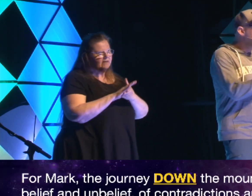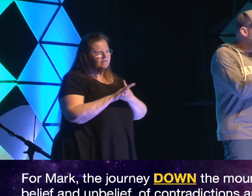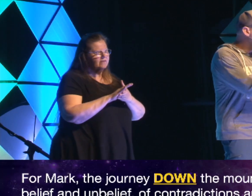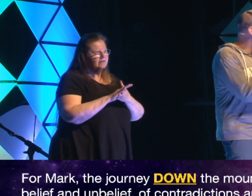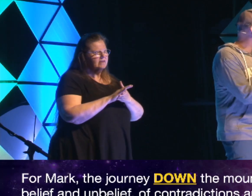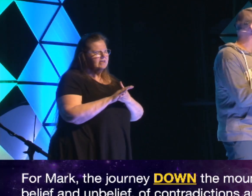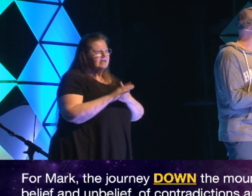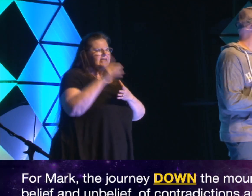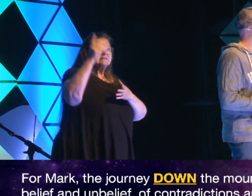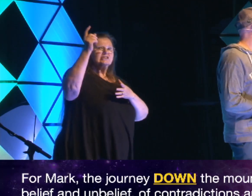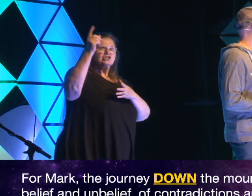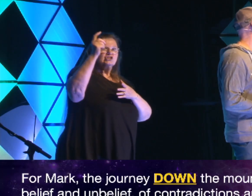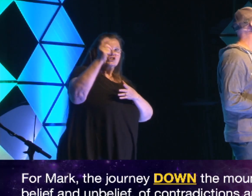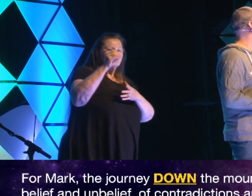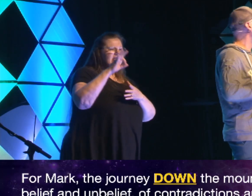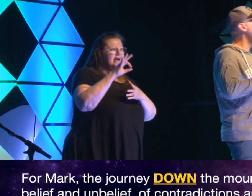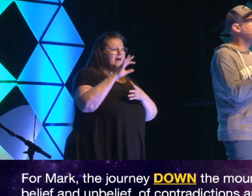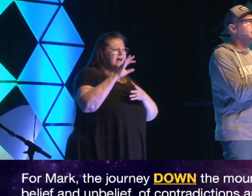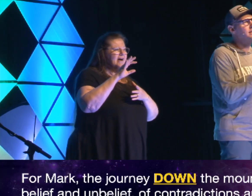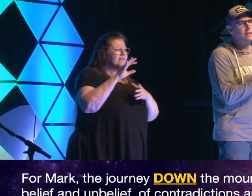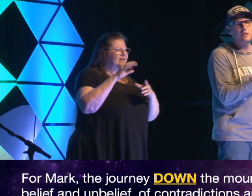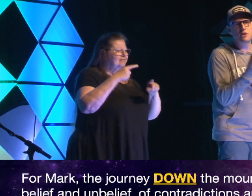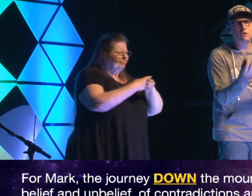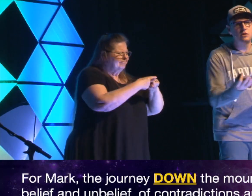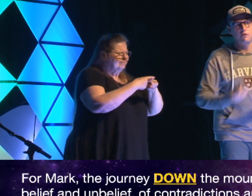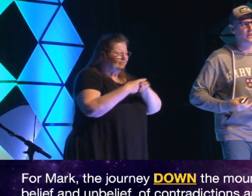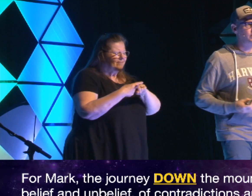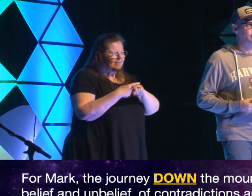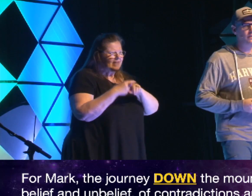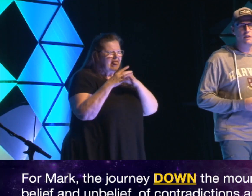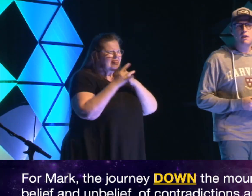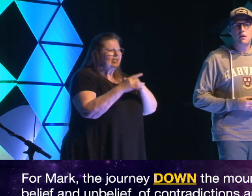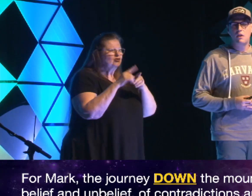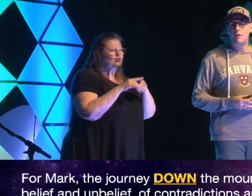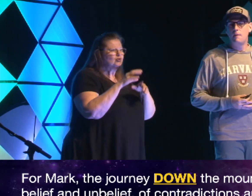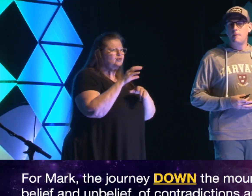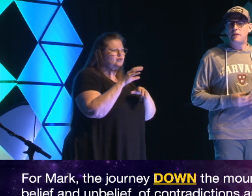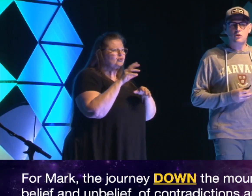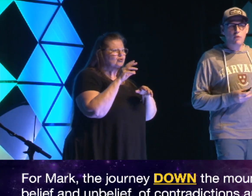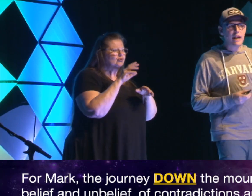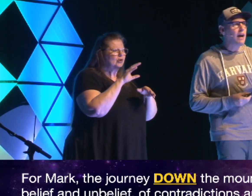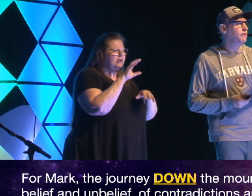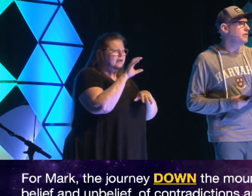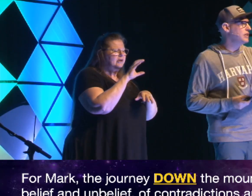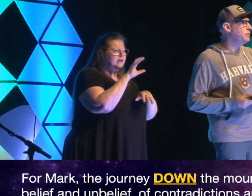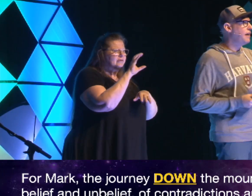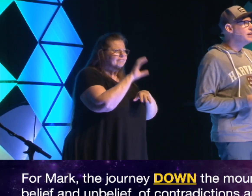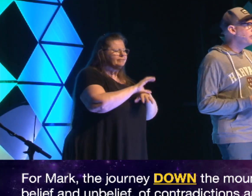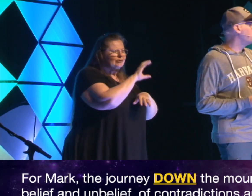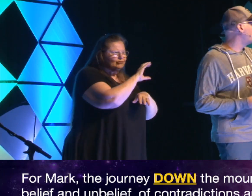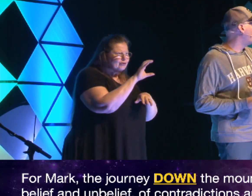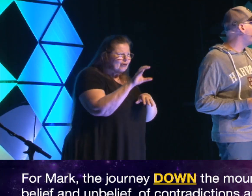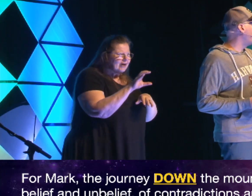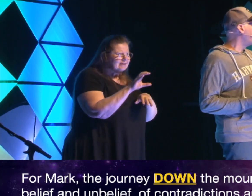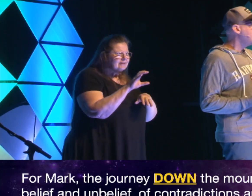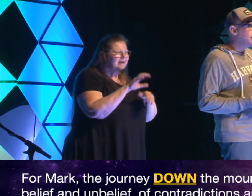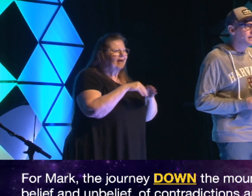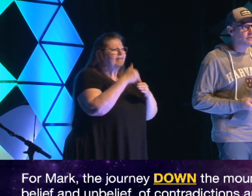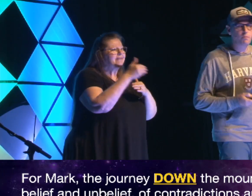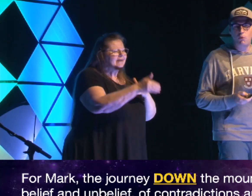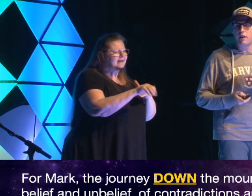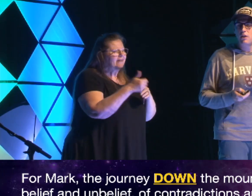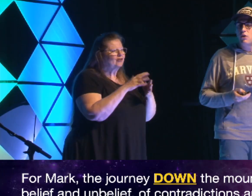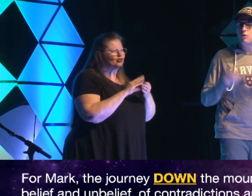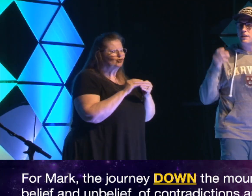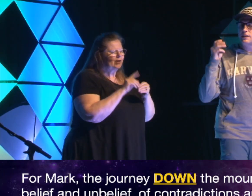the journey of contradictions in faith. It's the journey that leads to crucifixion. Because right after this, we have another story of the healing